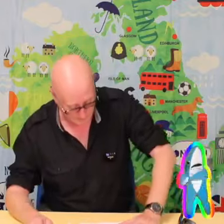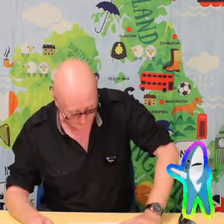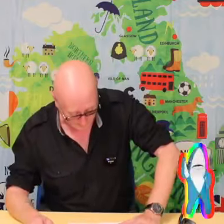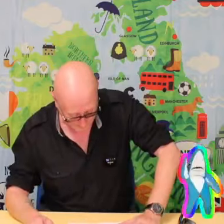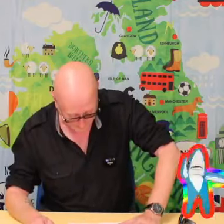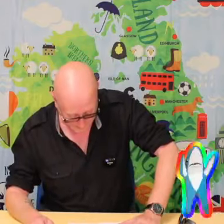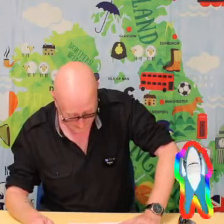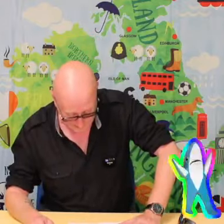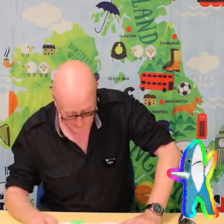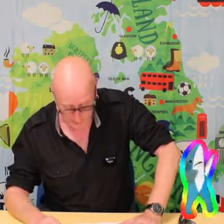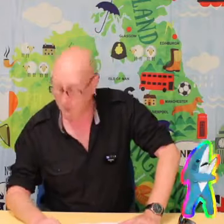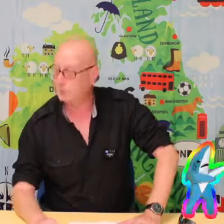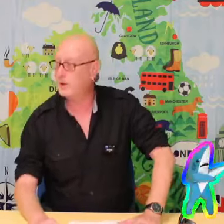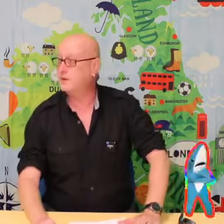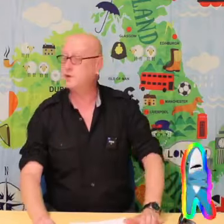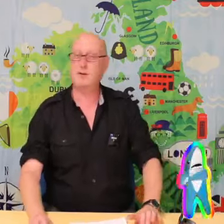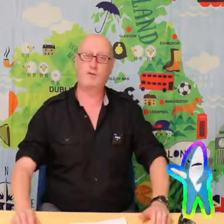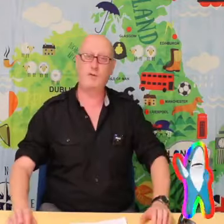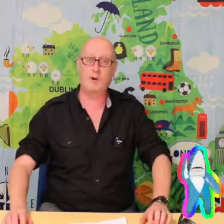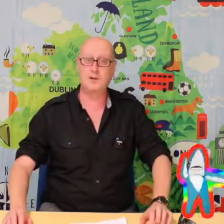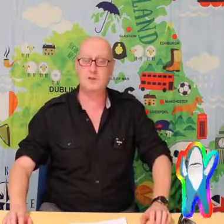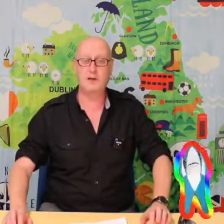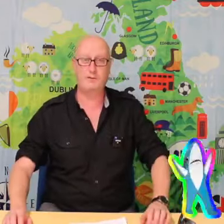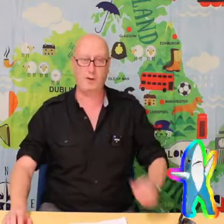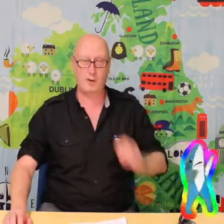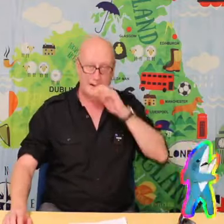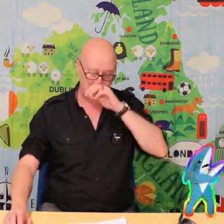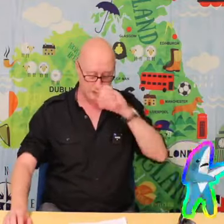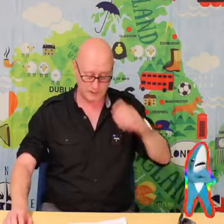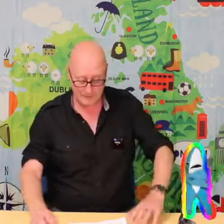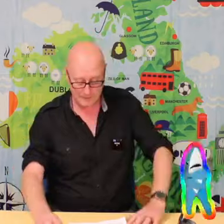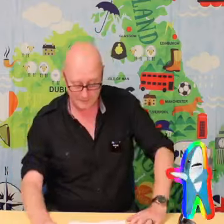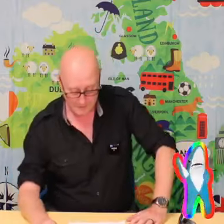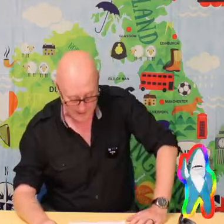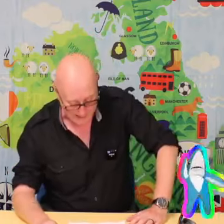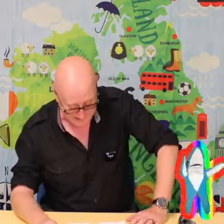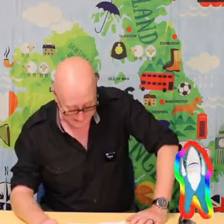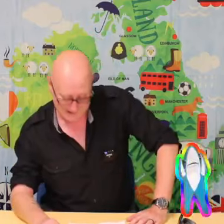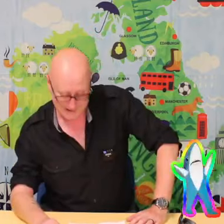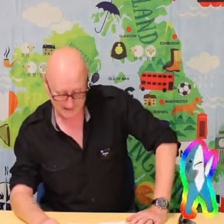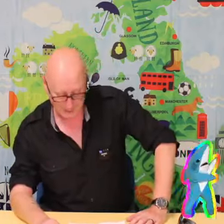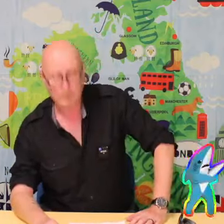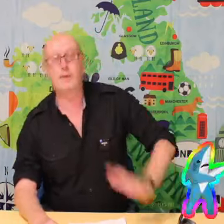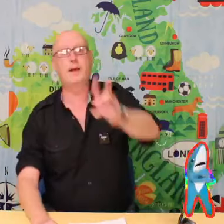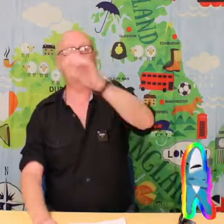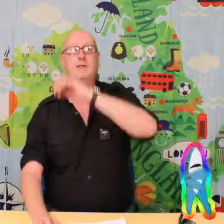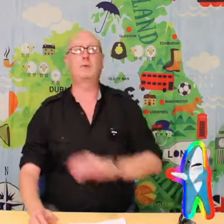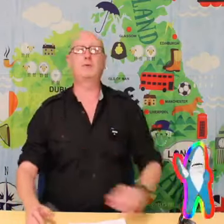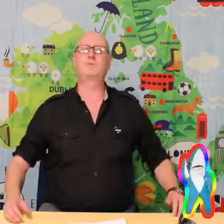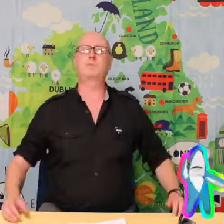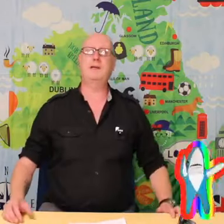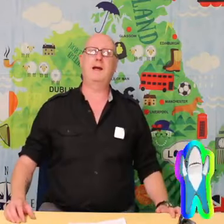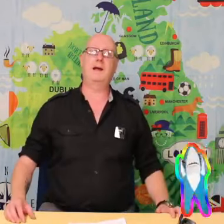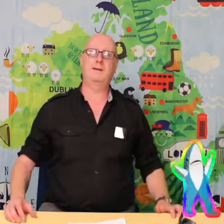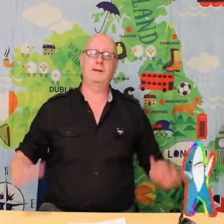then? He's been doing all right, really enjoying the football, as a lot of you are out there. Tonight, by the way, yes, he wants me, he impressed